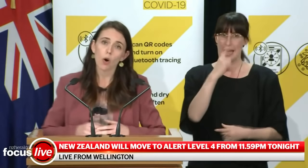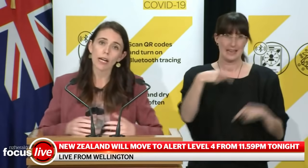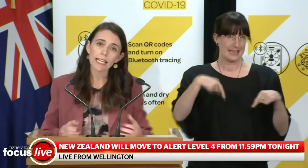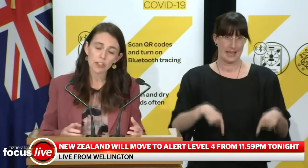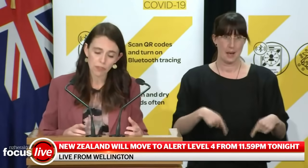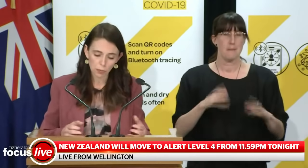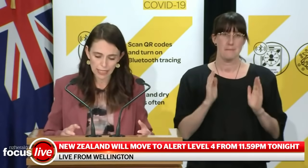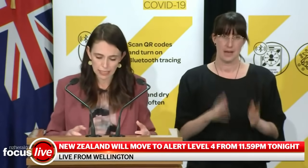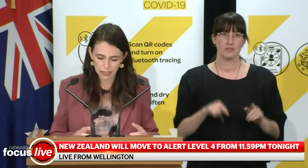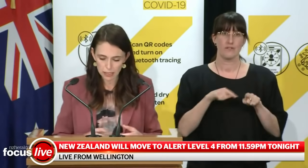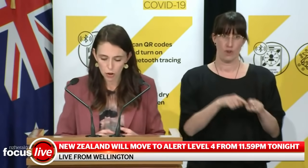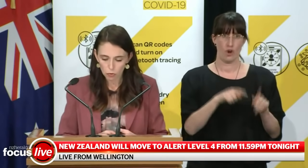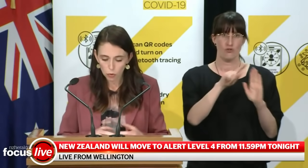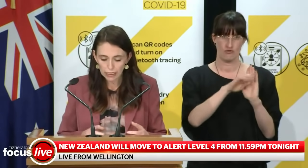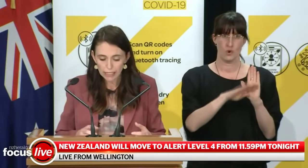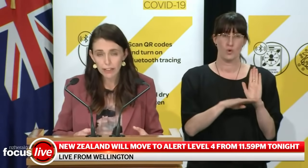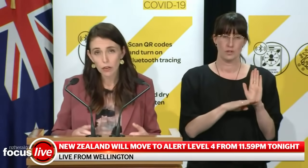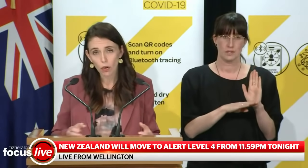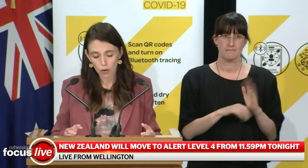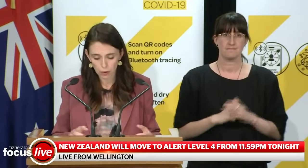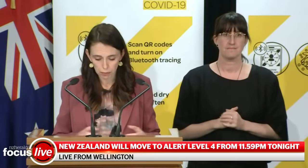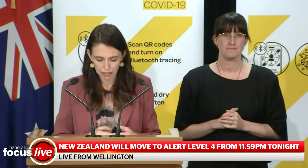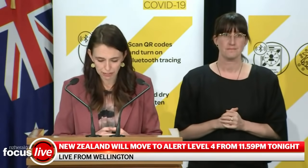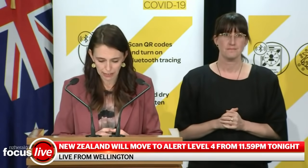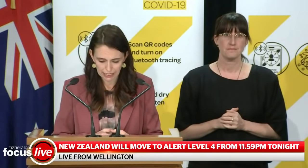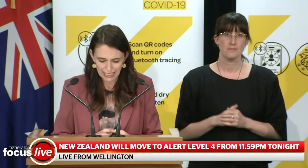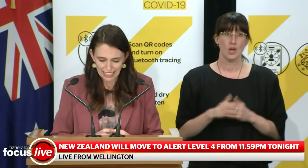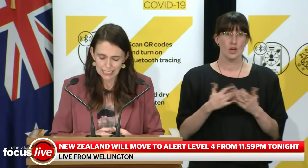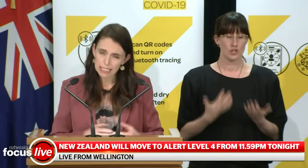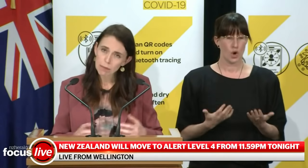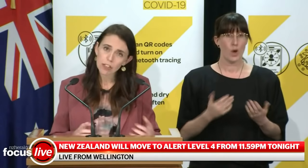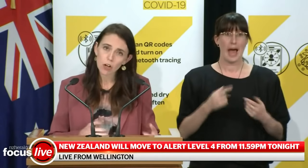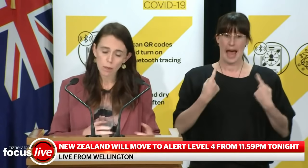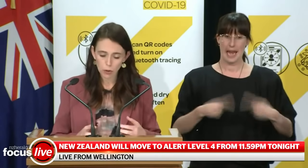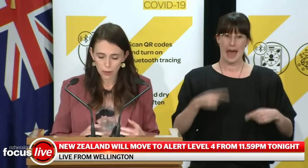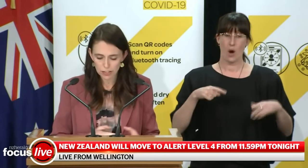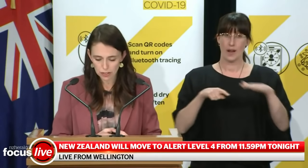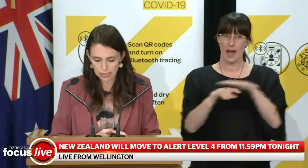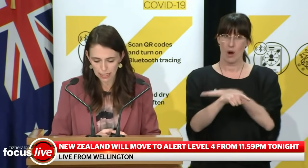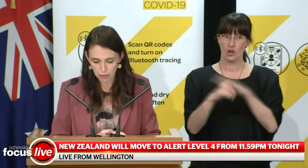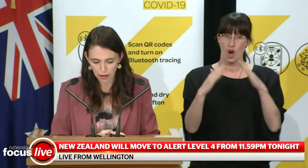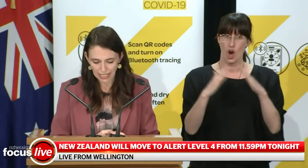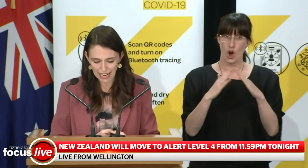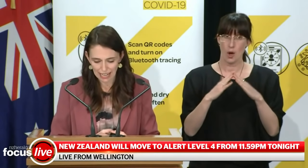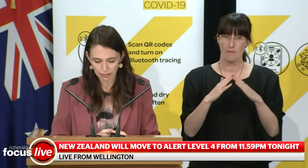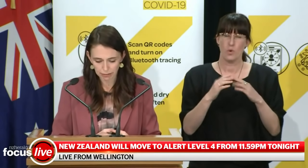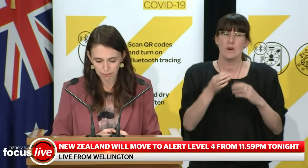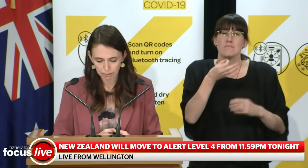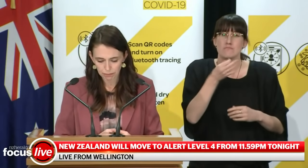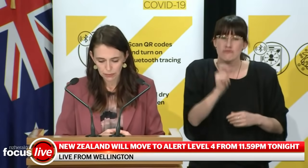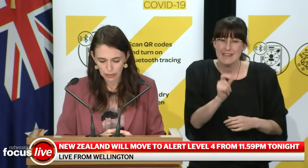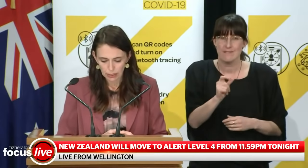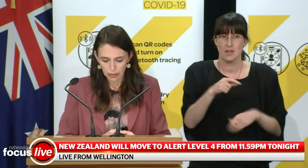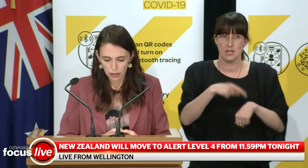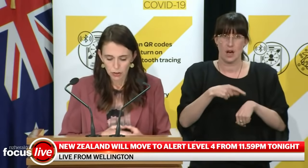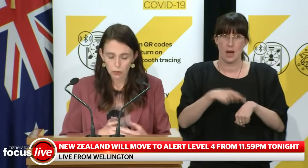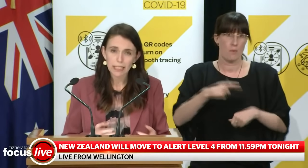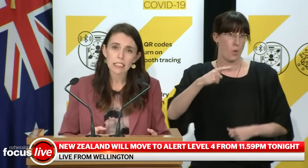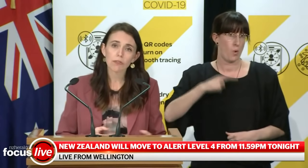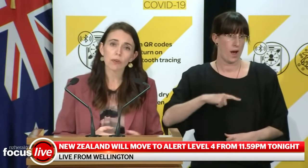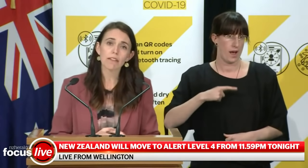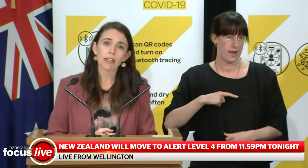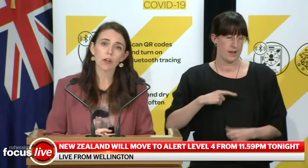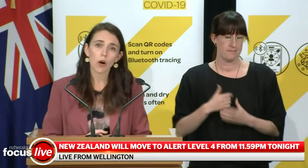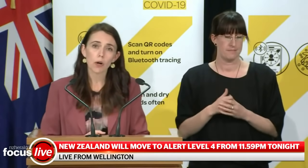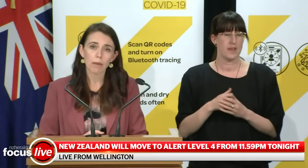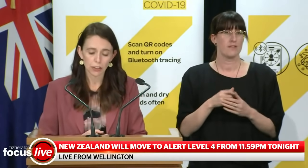expand on each of the reasons for leaving your home briefly and some of the common questions that you might have. The